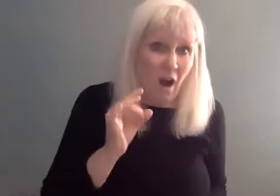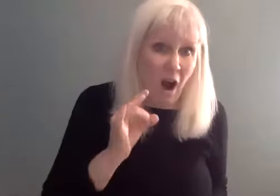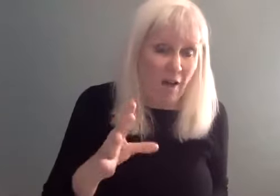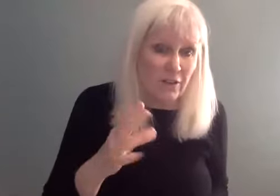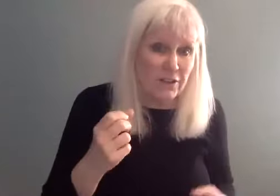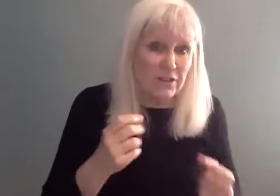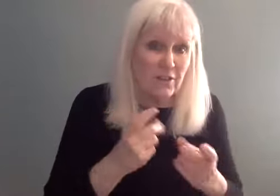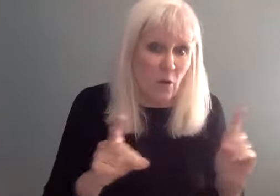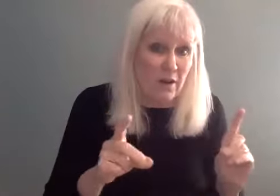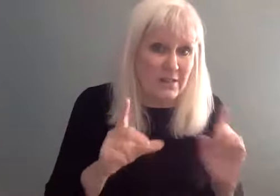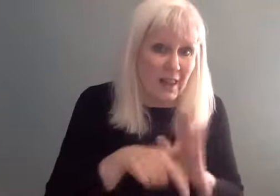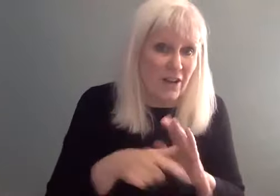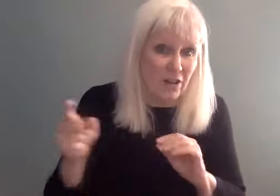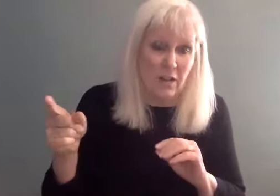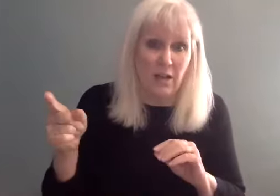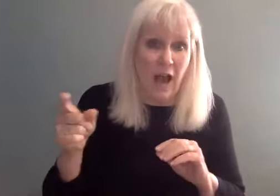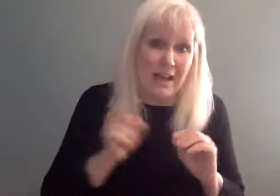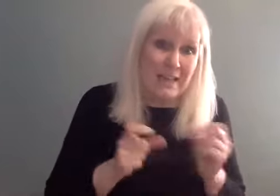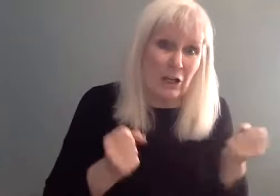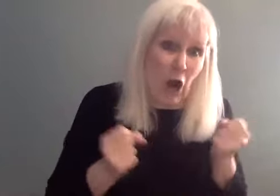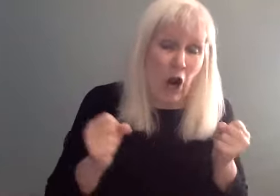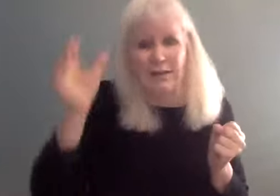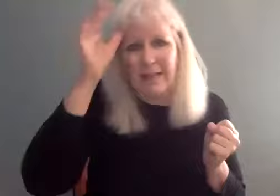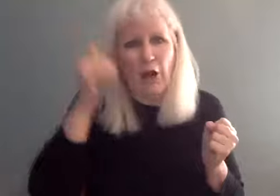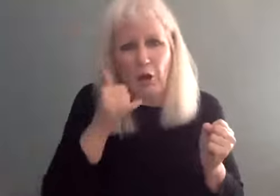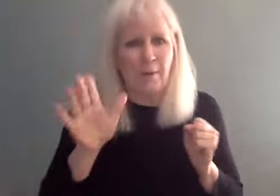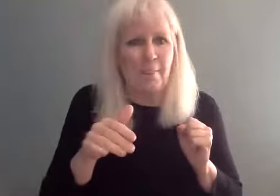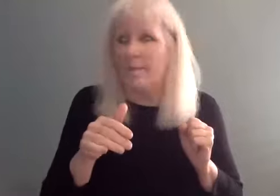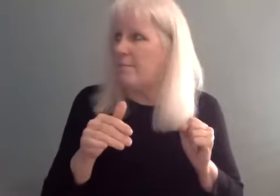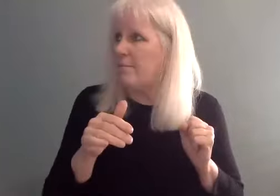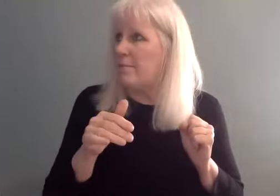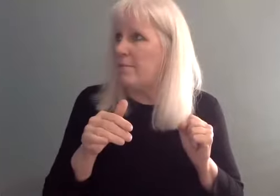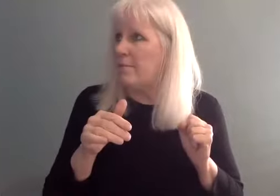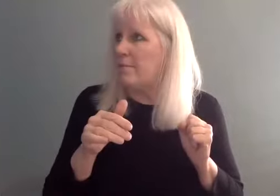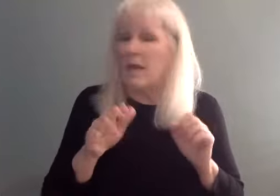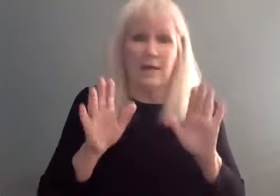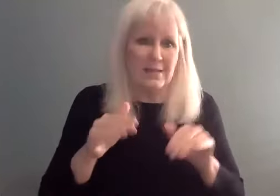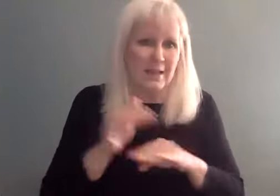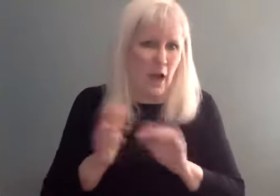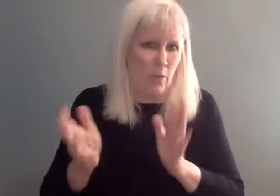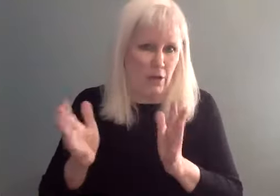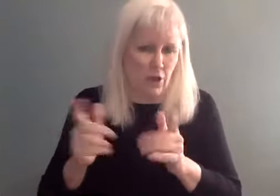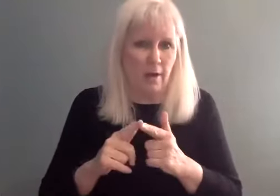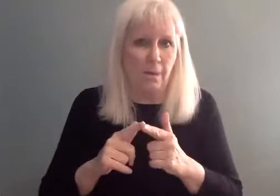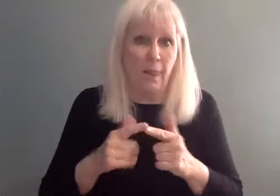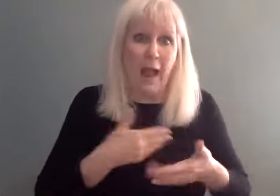what? My dad called me 2 days after we had our Sunday night talk. I have his little baby in the car, his little